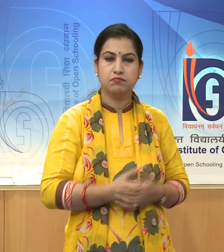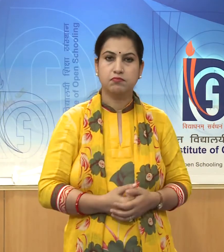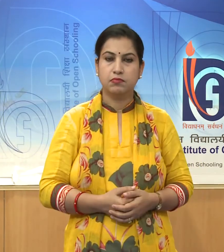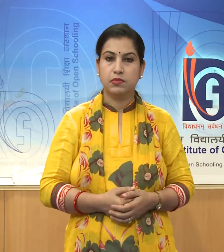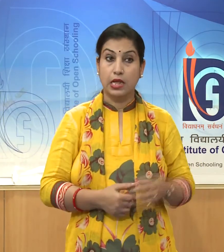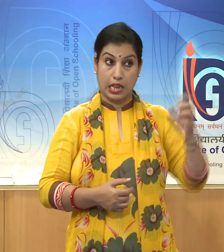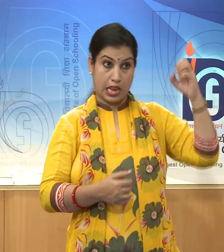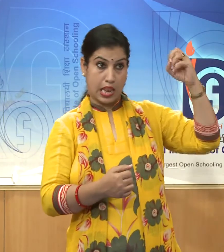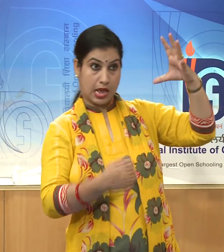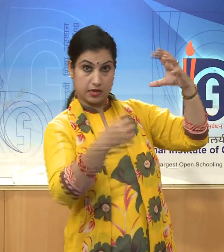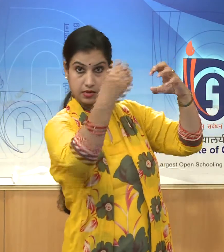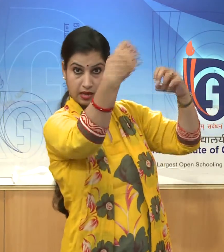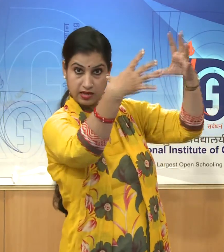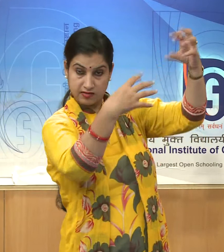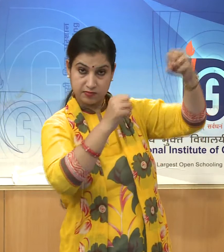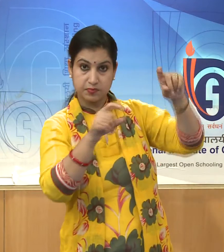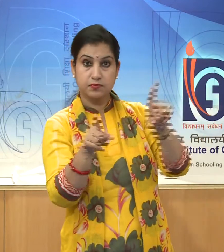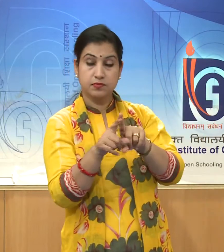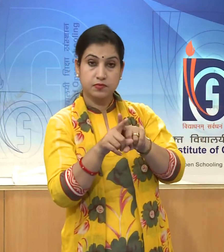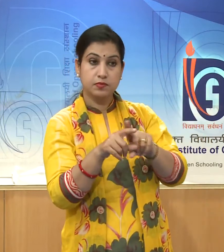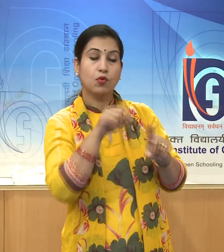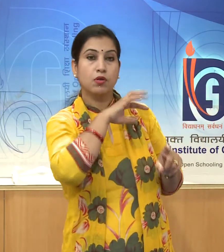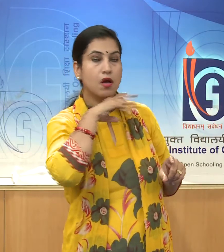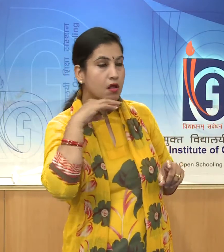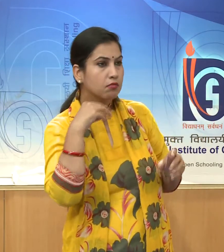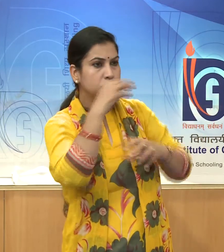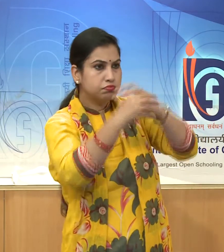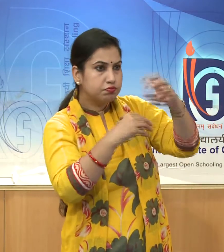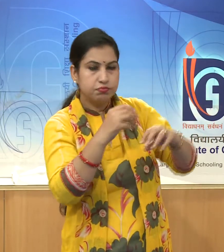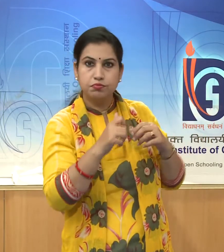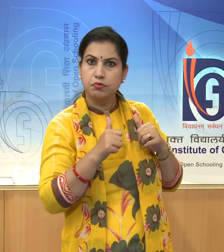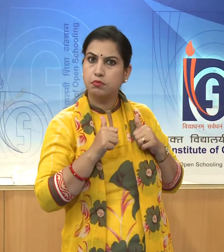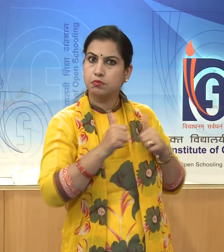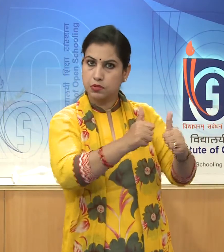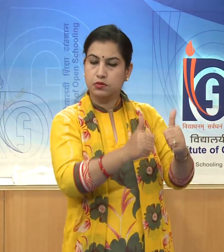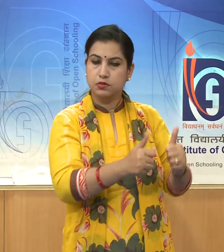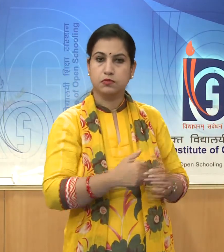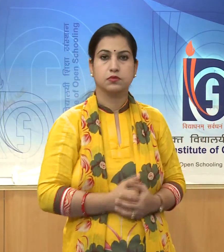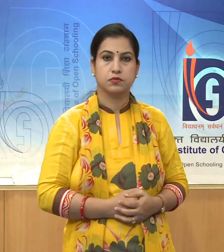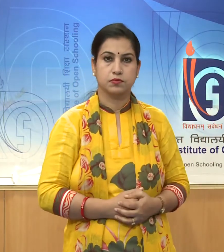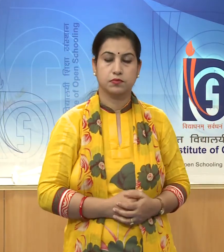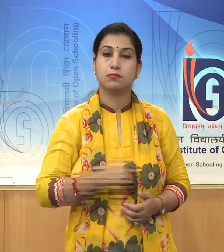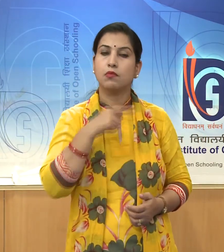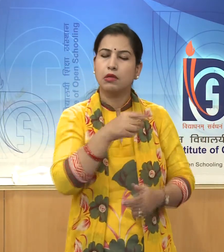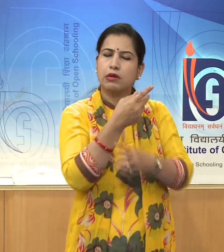the light and shade of an object in